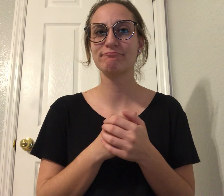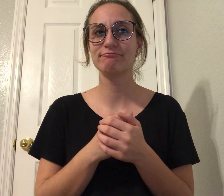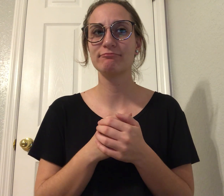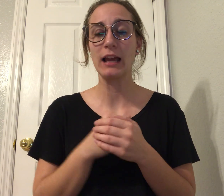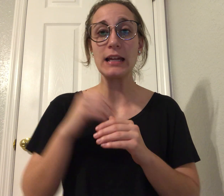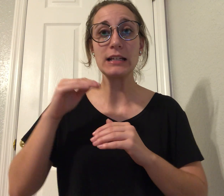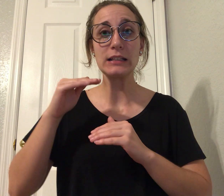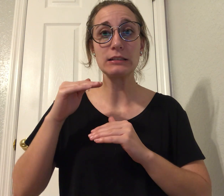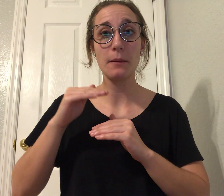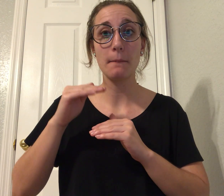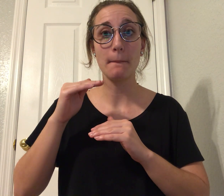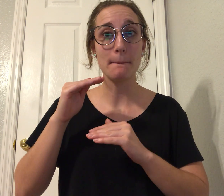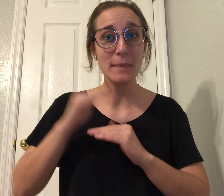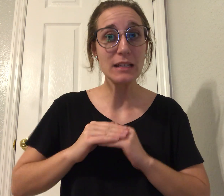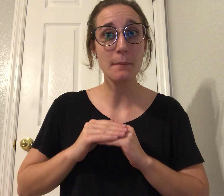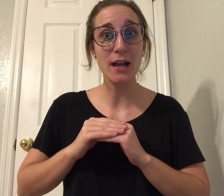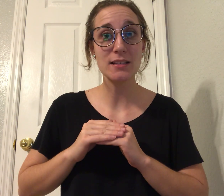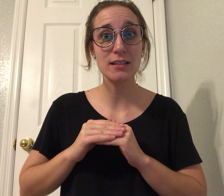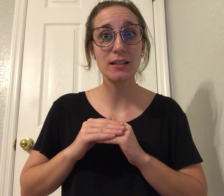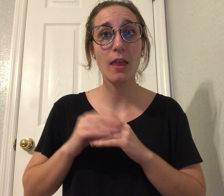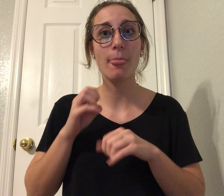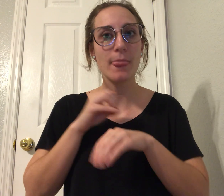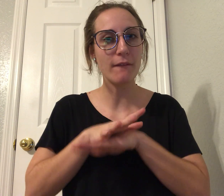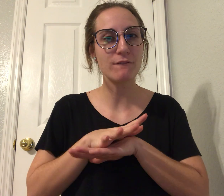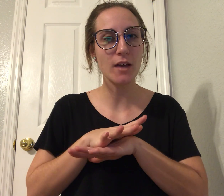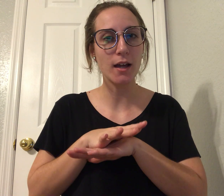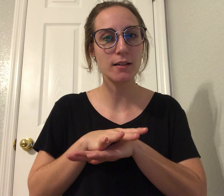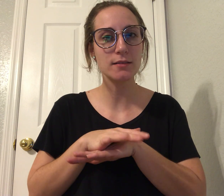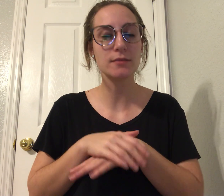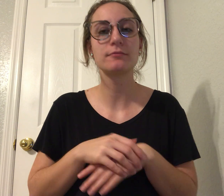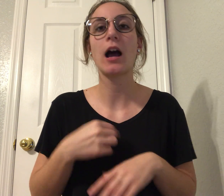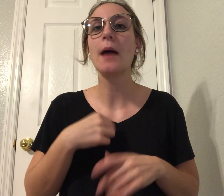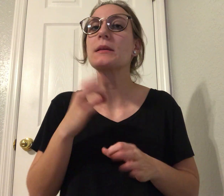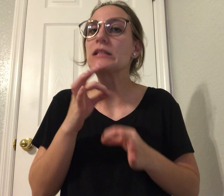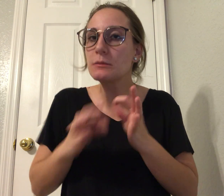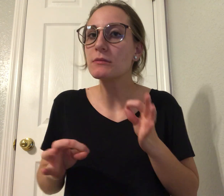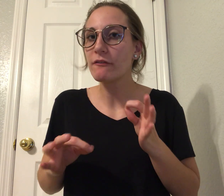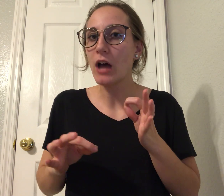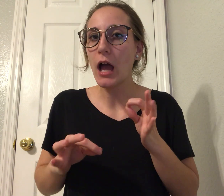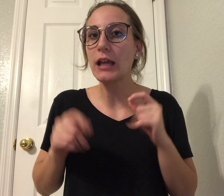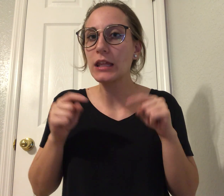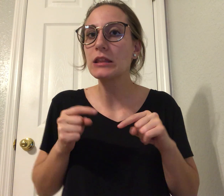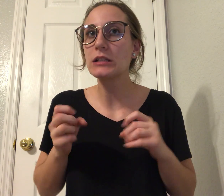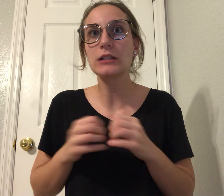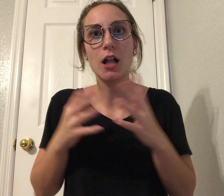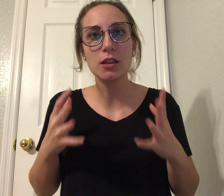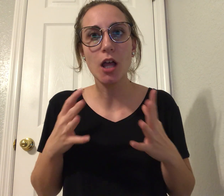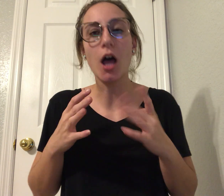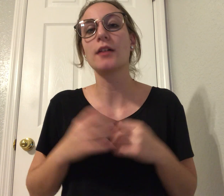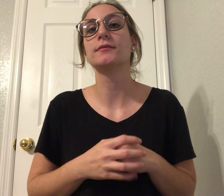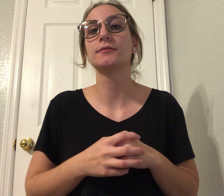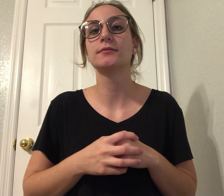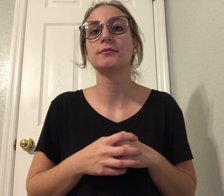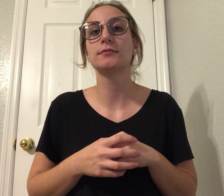minimizing the effects to some degree, I would say. I'm oversimplifying in a major way. But that's the job of these studies, is to be very,